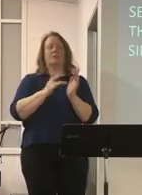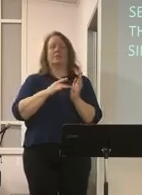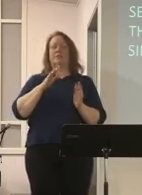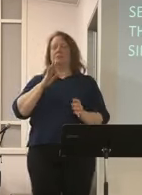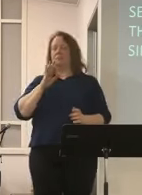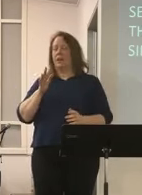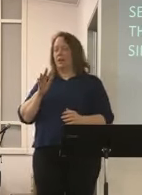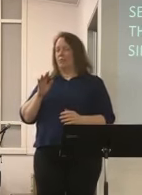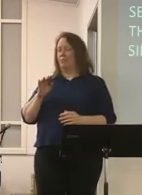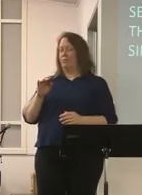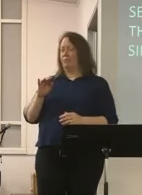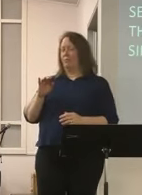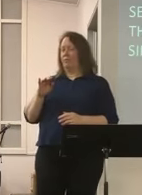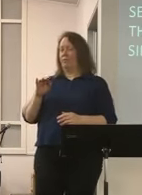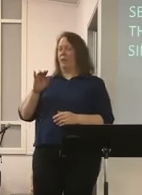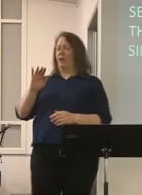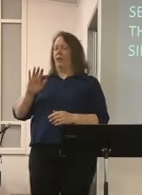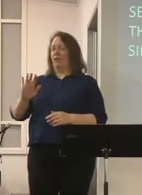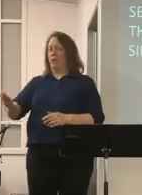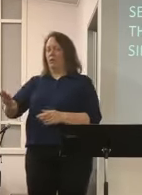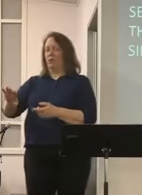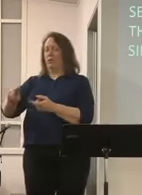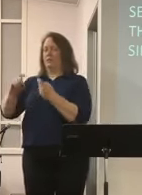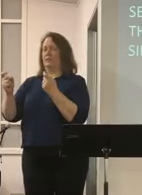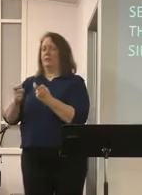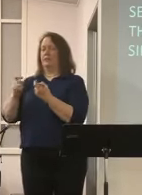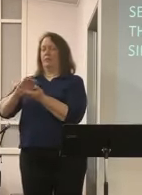man, your sins are forgiven.